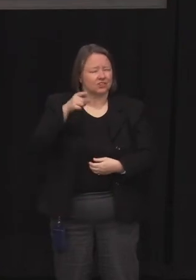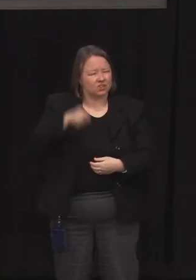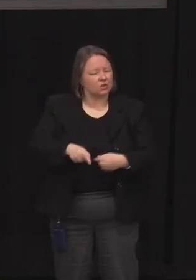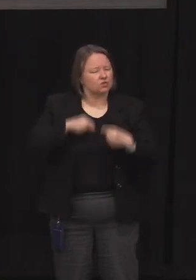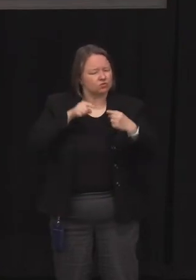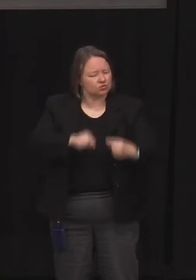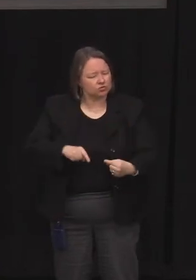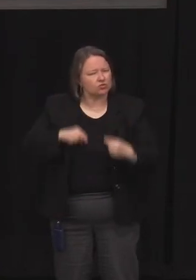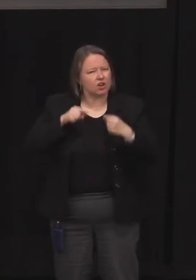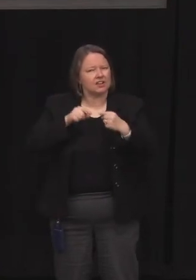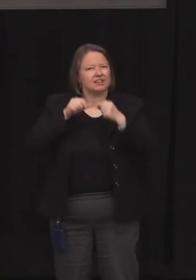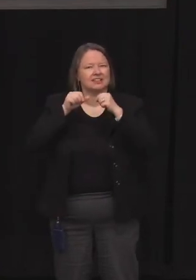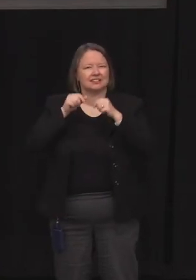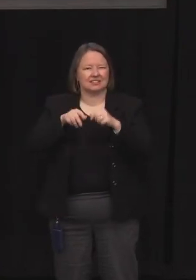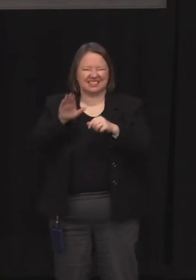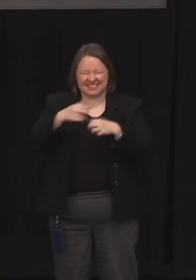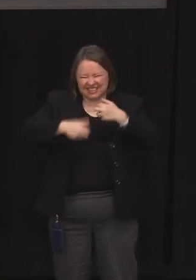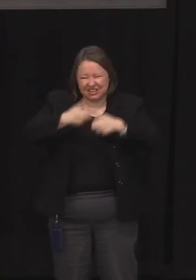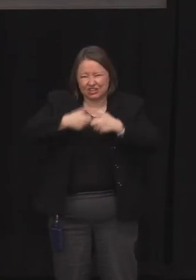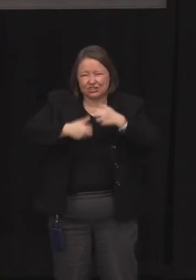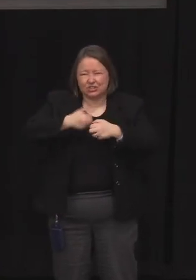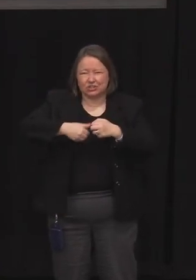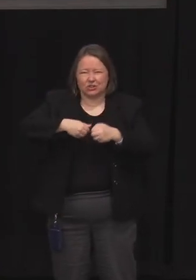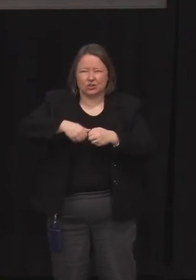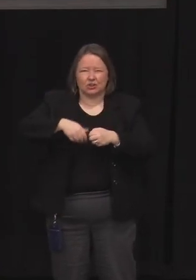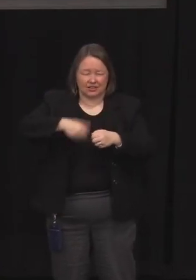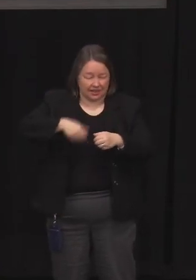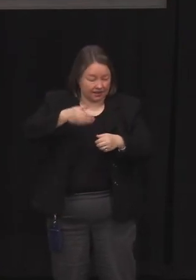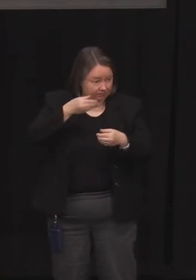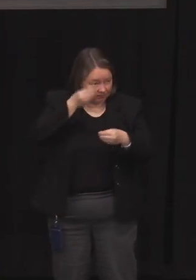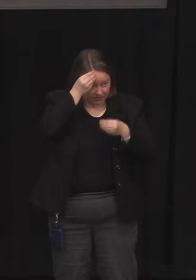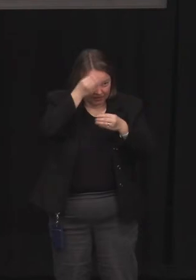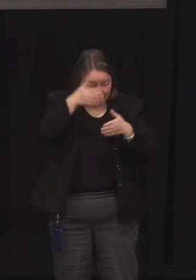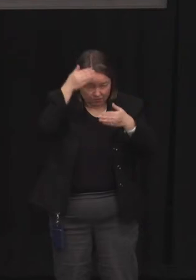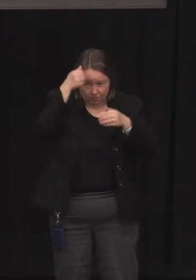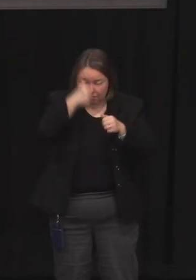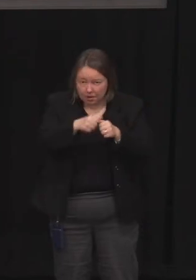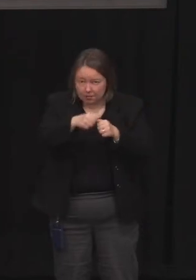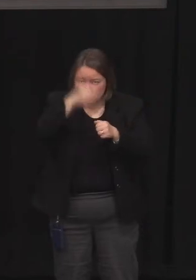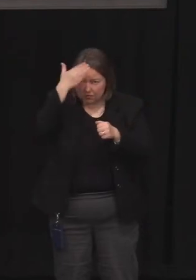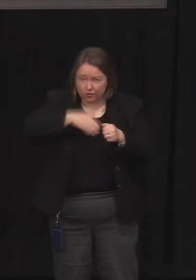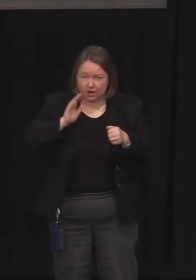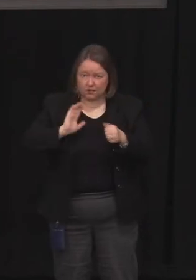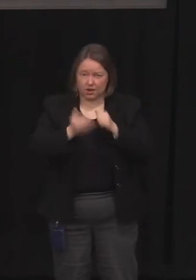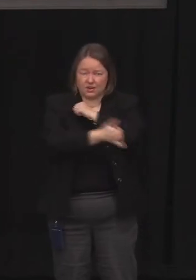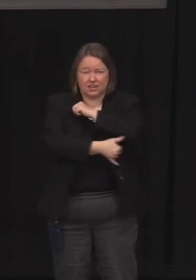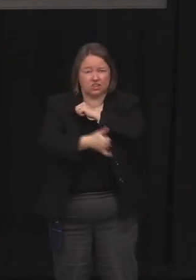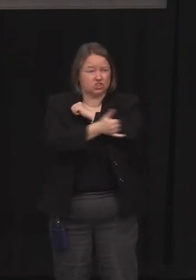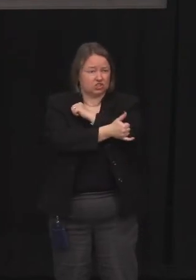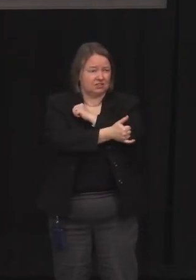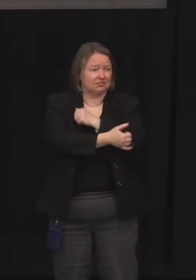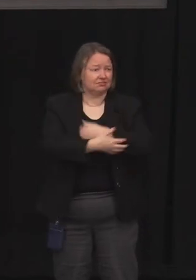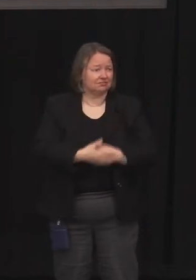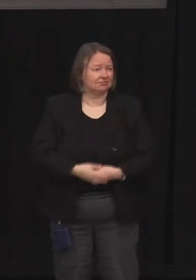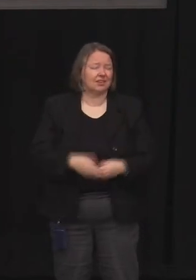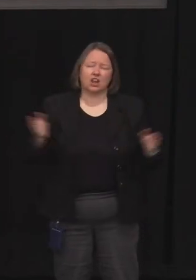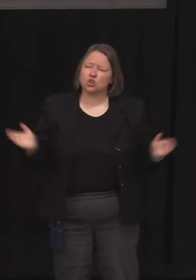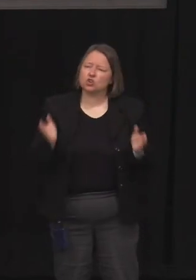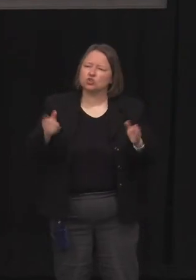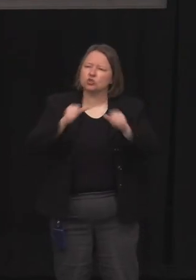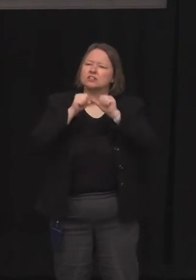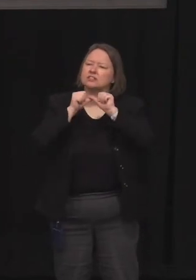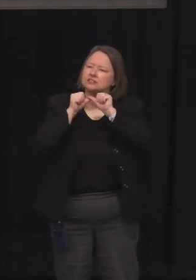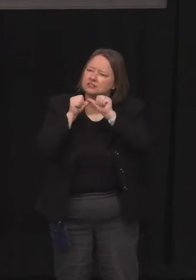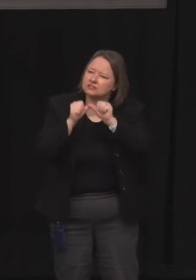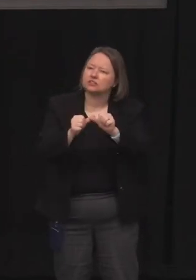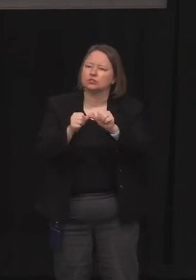struggle to keep this issue in the forefront of the conscience of the nation. I urge you to